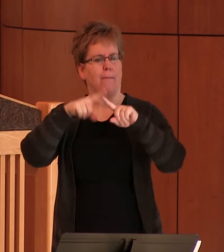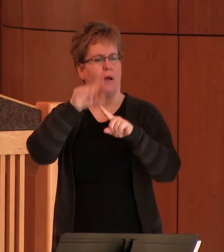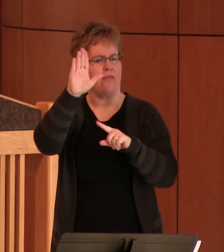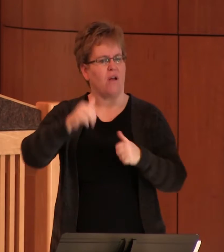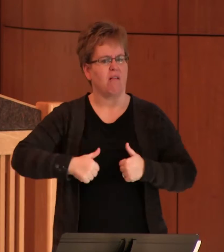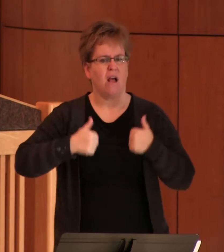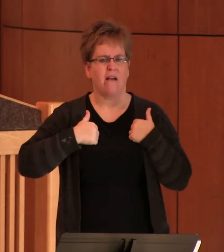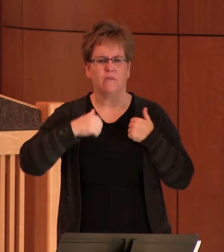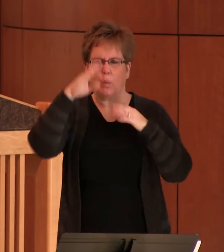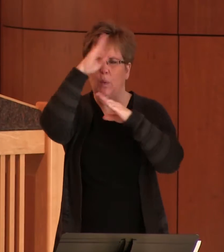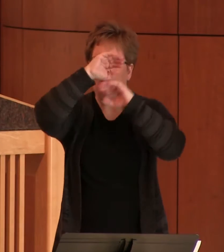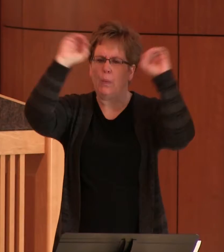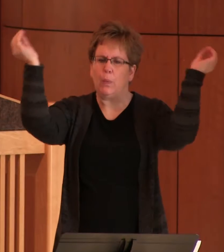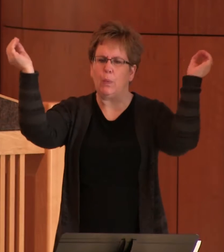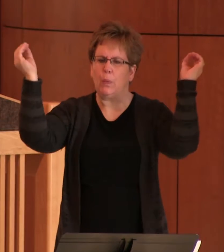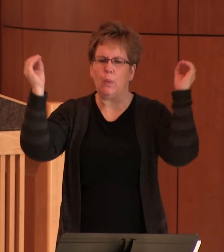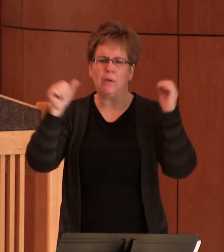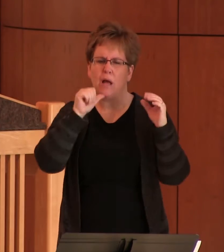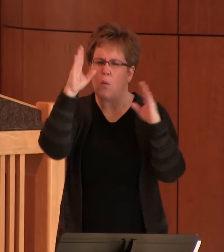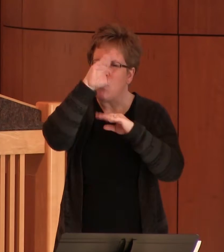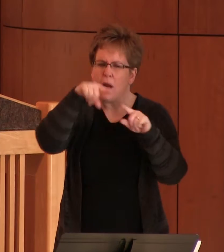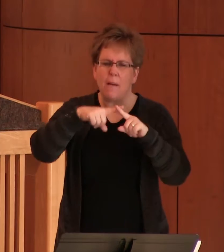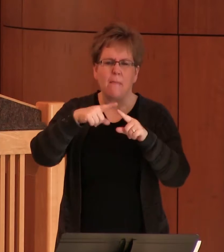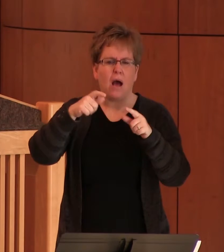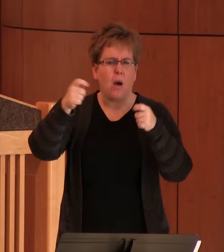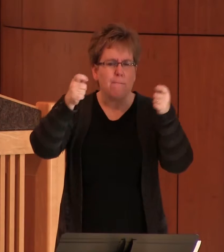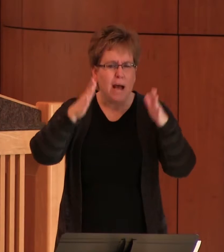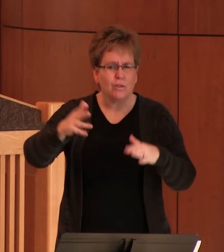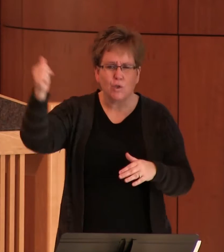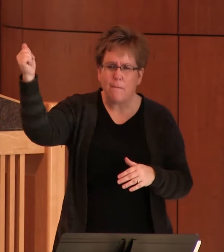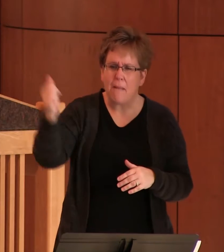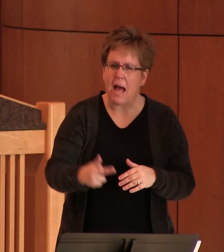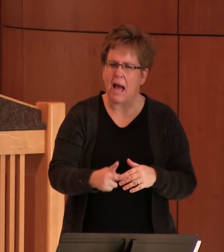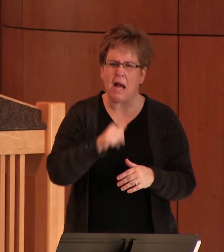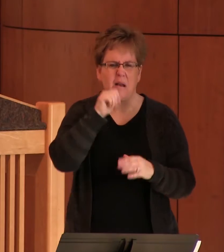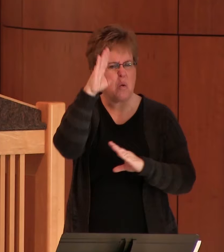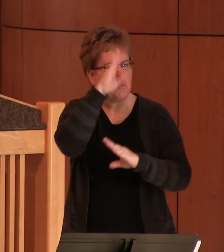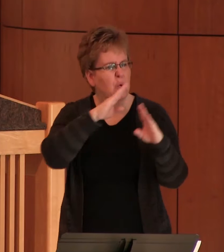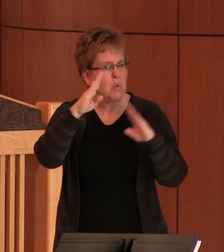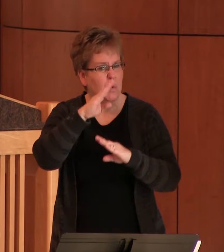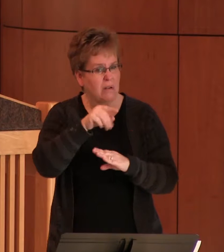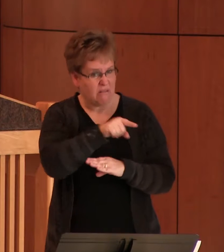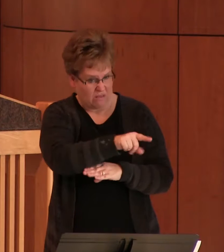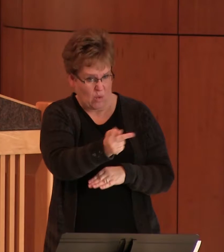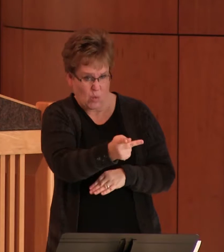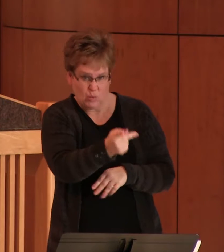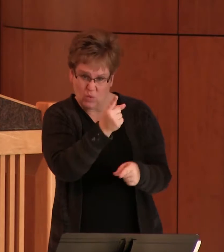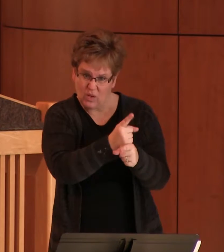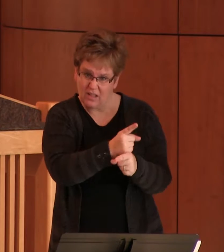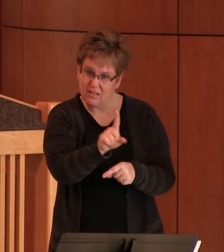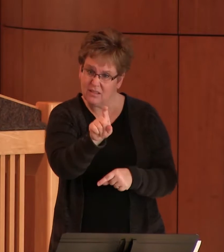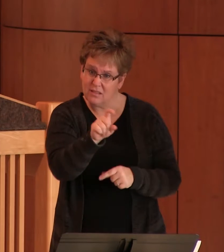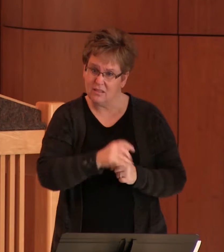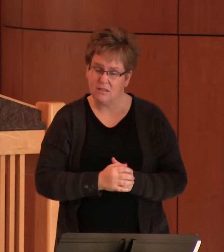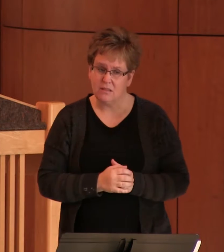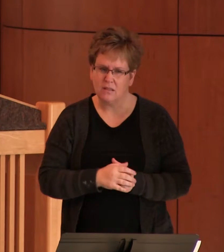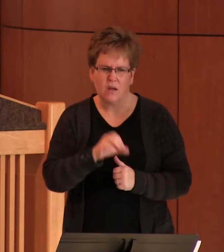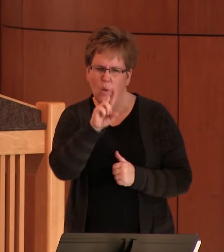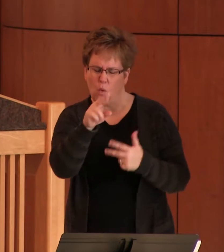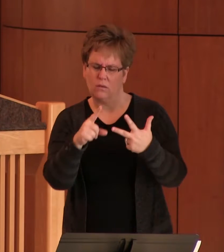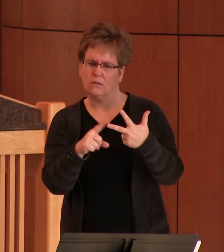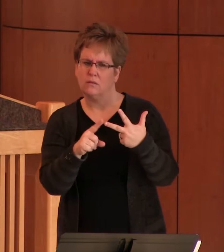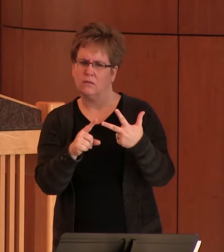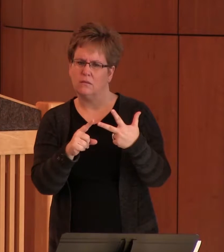them? Not worried about what happens when the master returns? Are they right? Or is the third